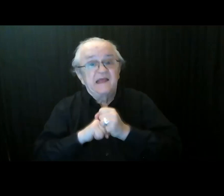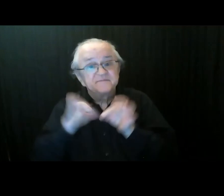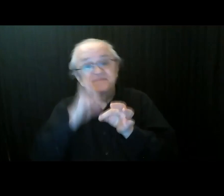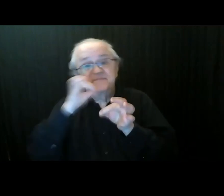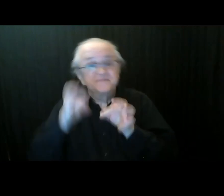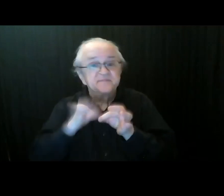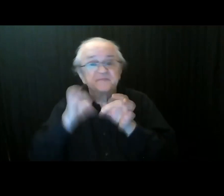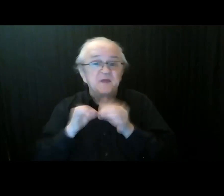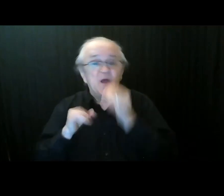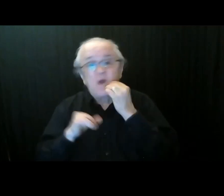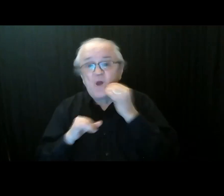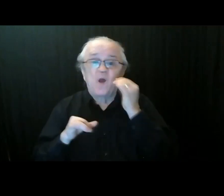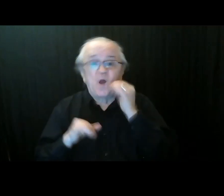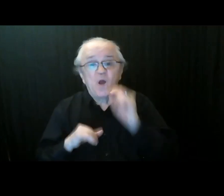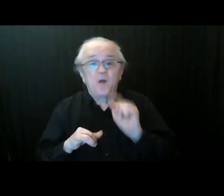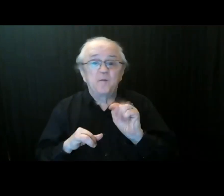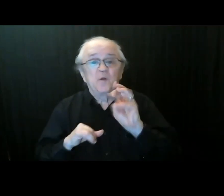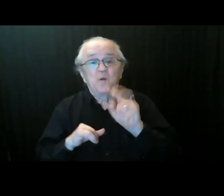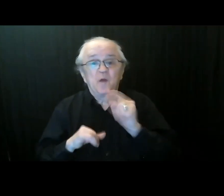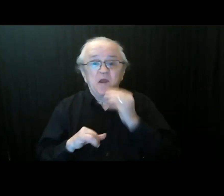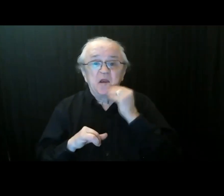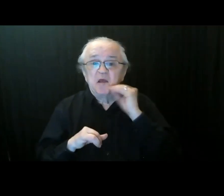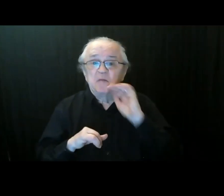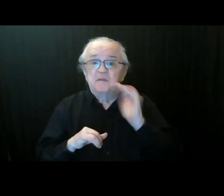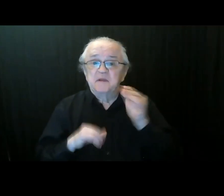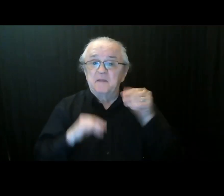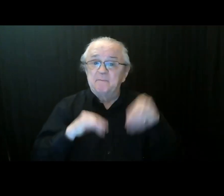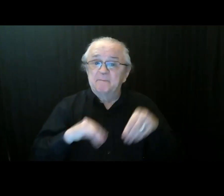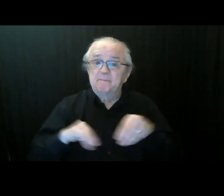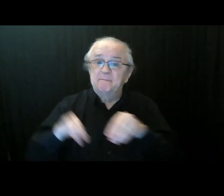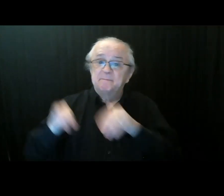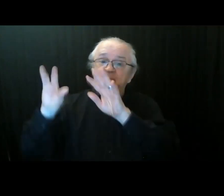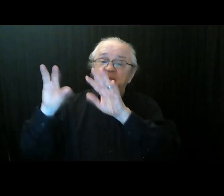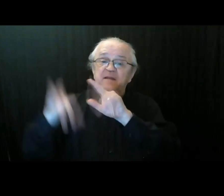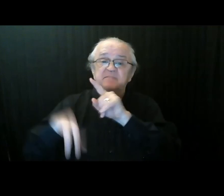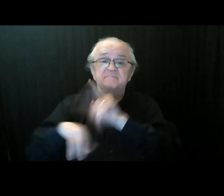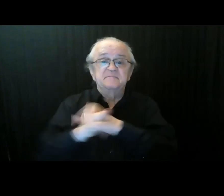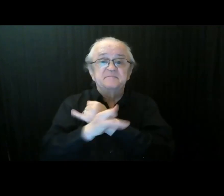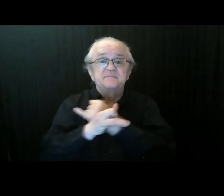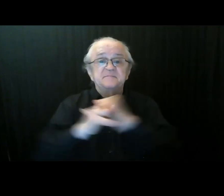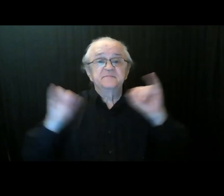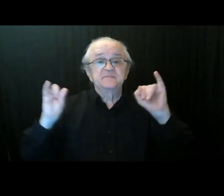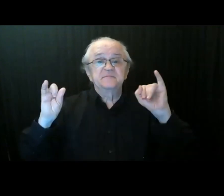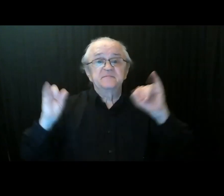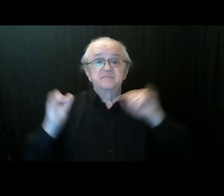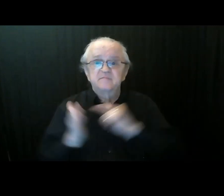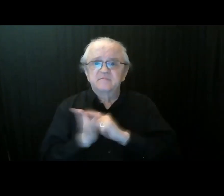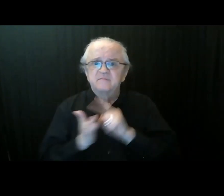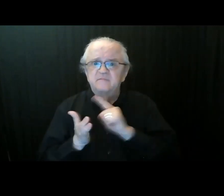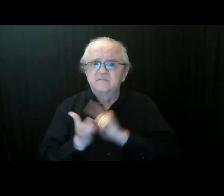sampler. So he apparently just moved out. It was time for him to be on his own. It was weeks, then